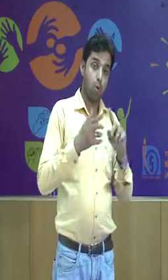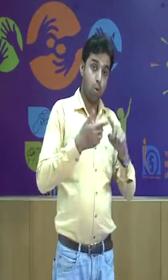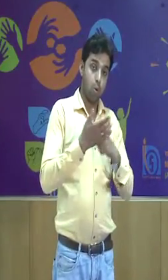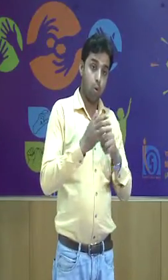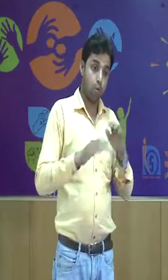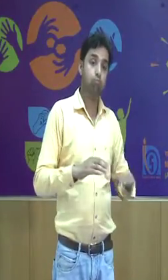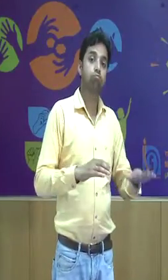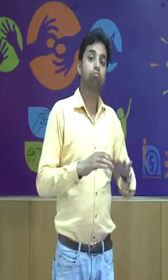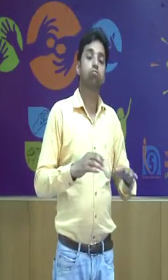move